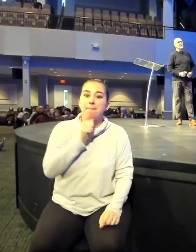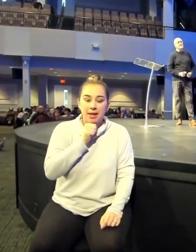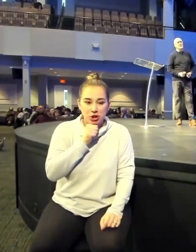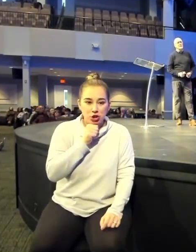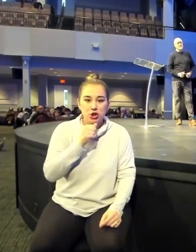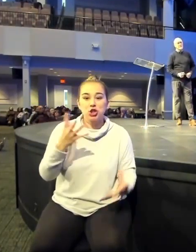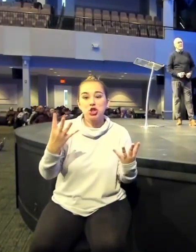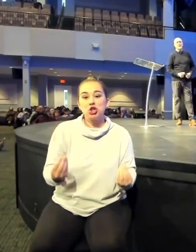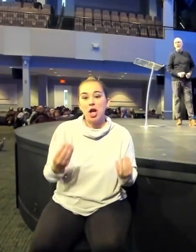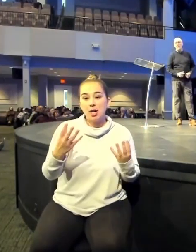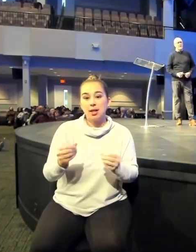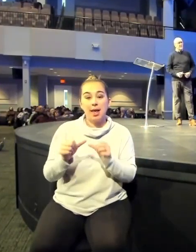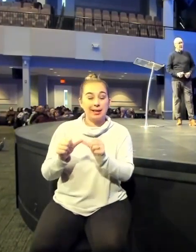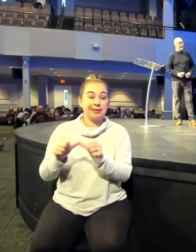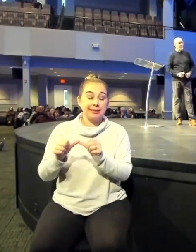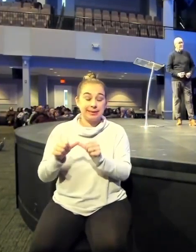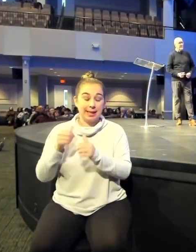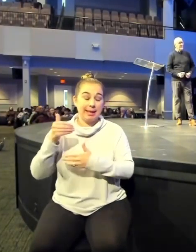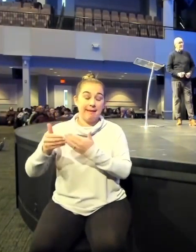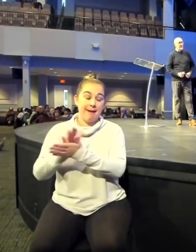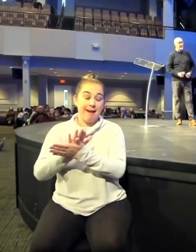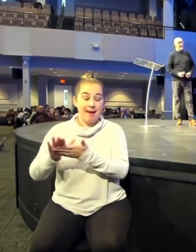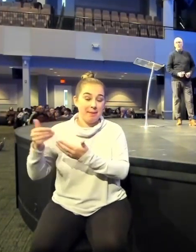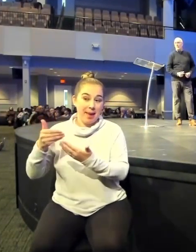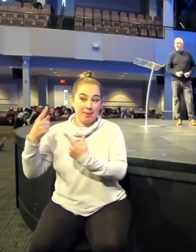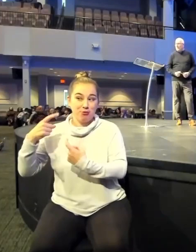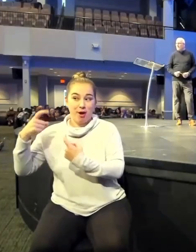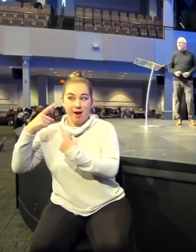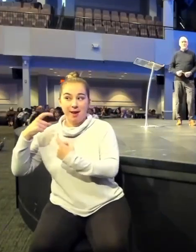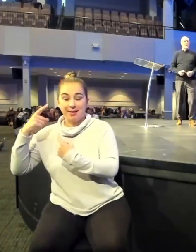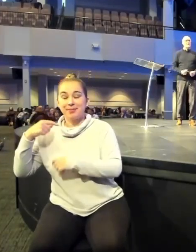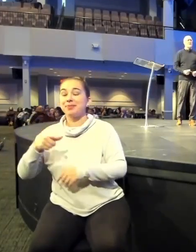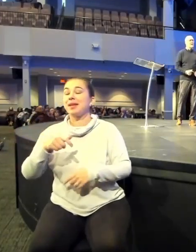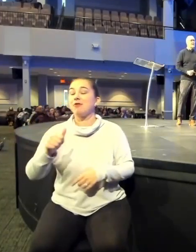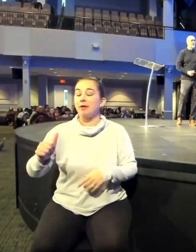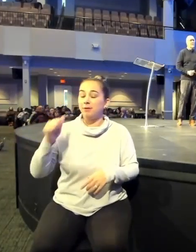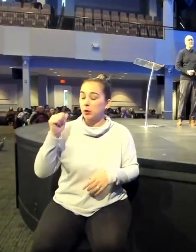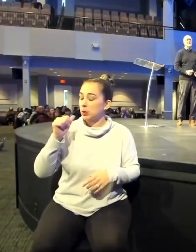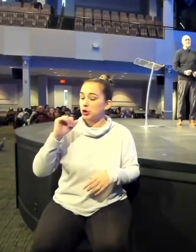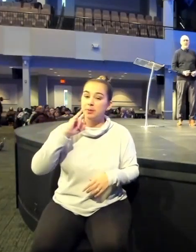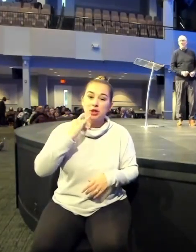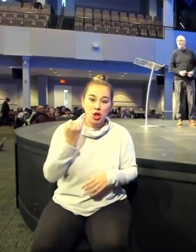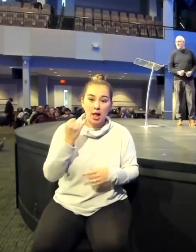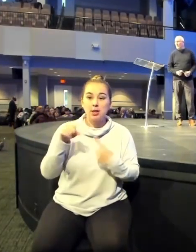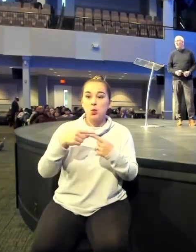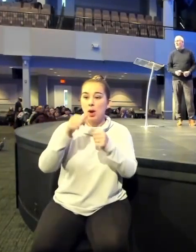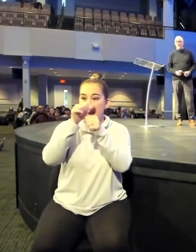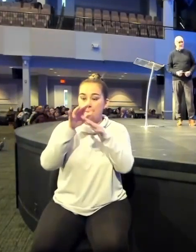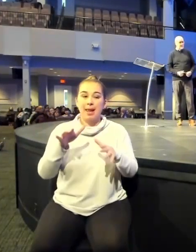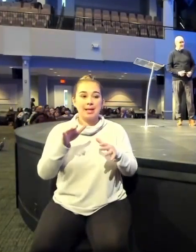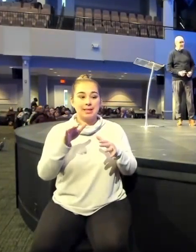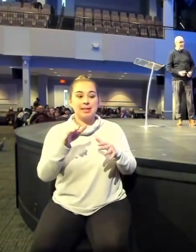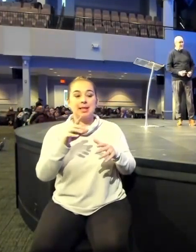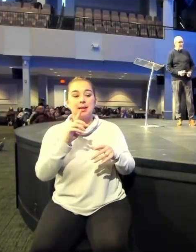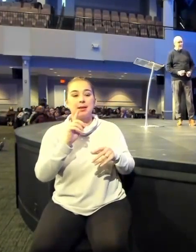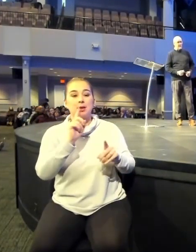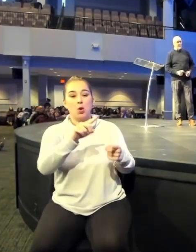Love is gentle and consistently kind to all. It refuses to be jealous when blessings come to someone